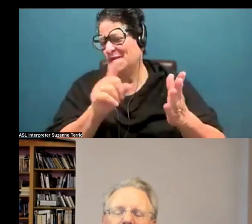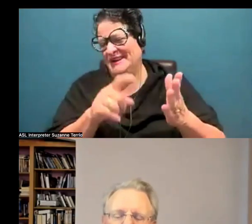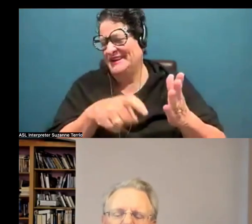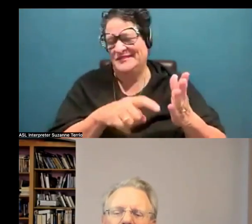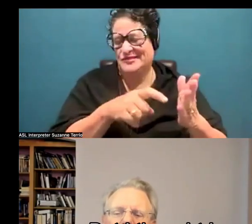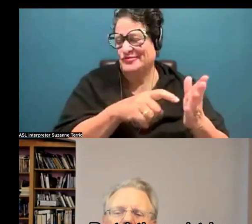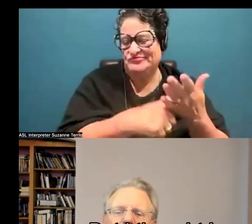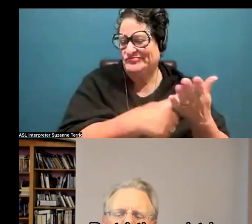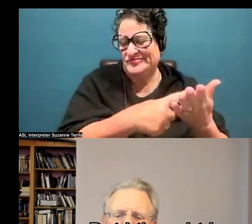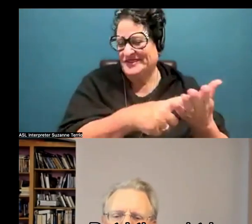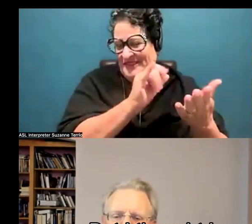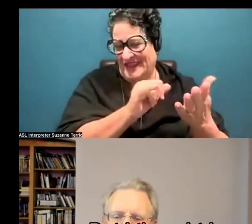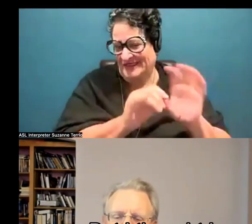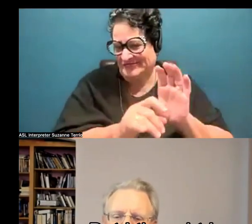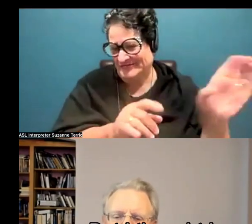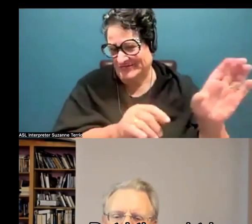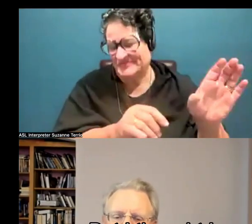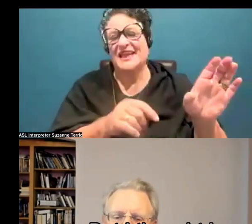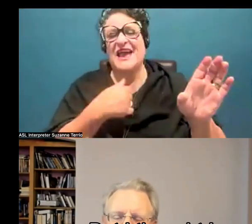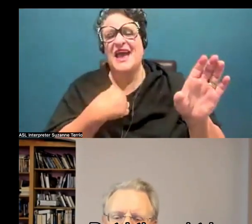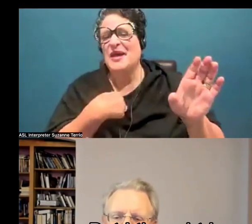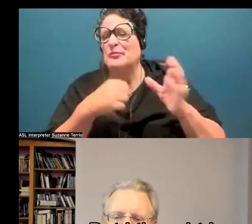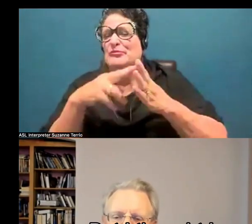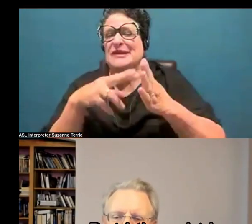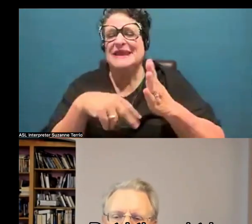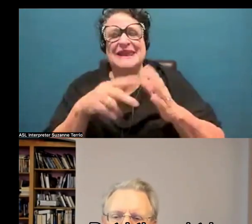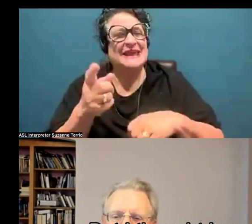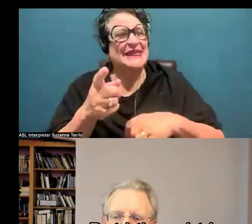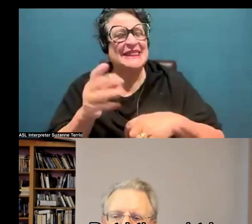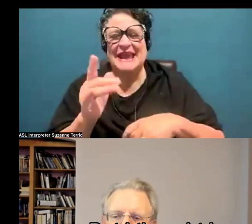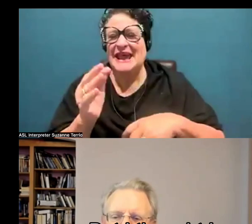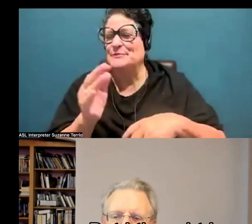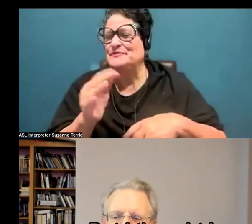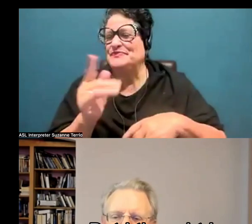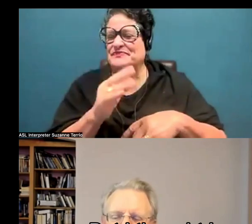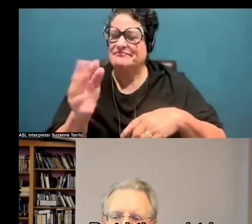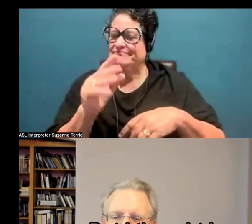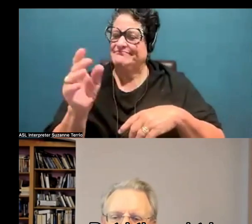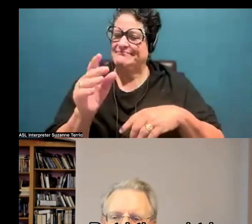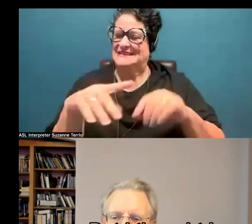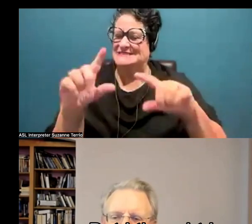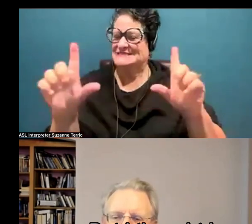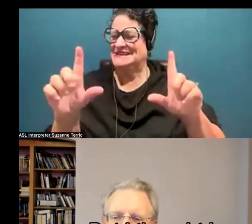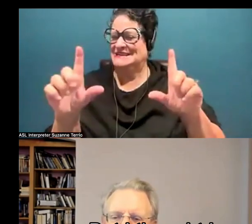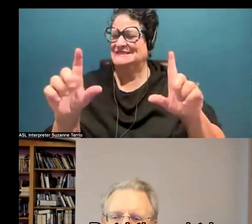that. But I thought I would read kind of the scenes or chapters